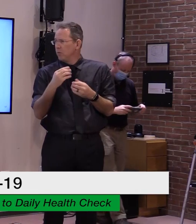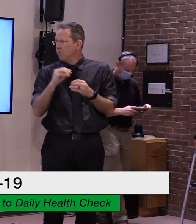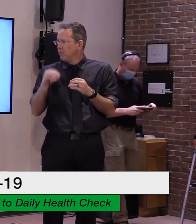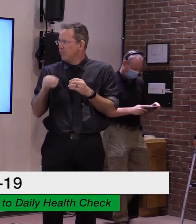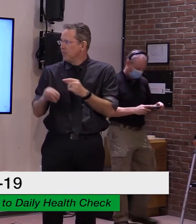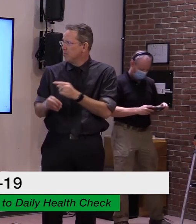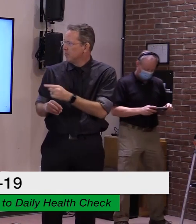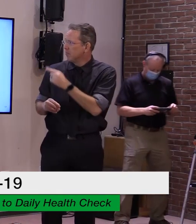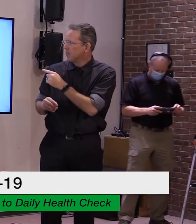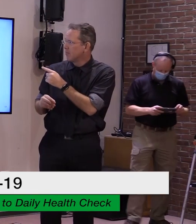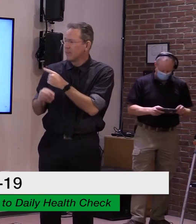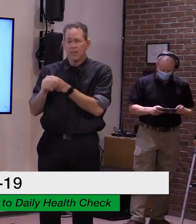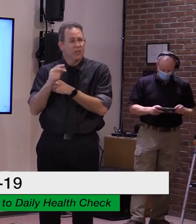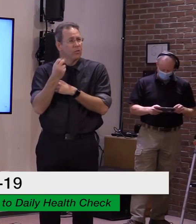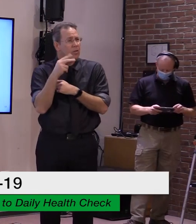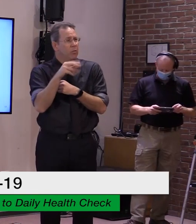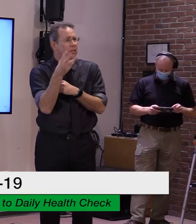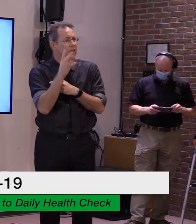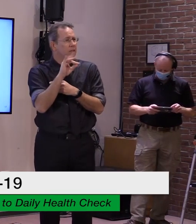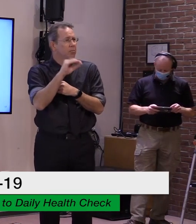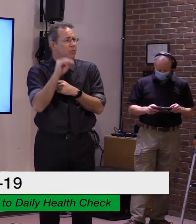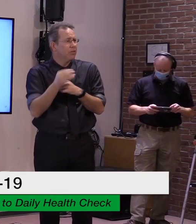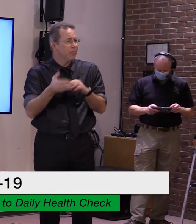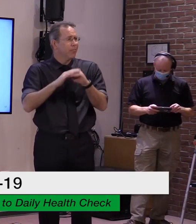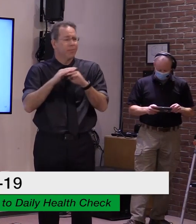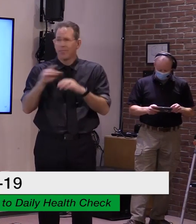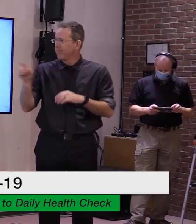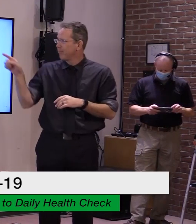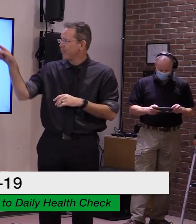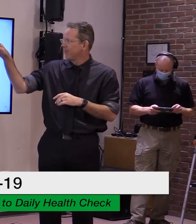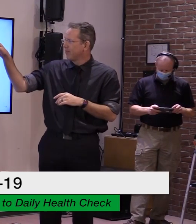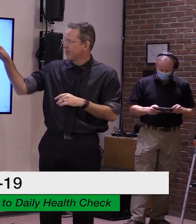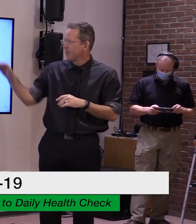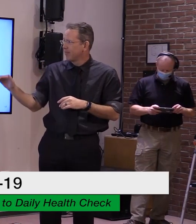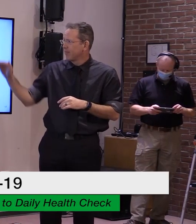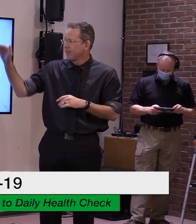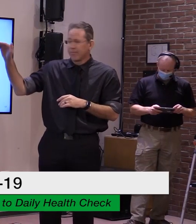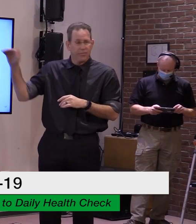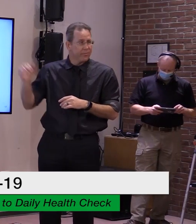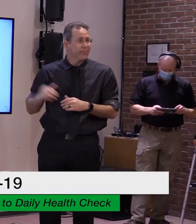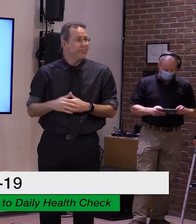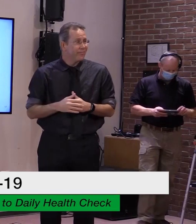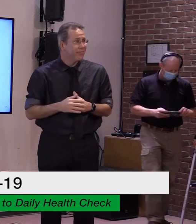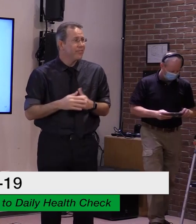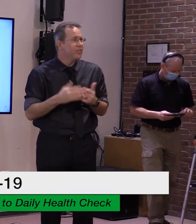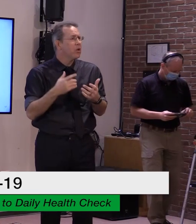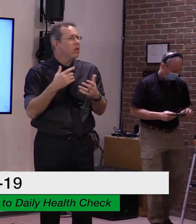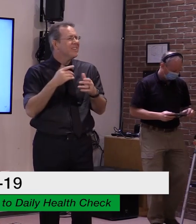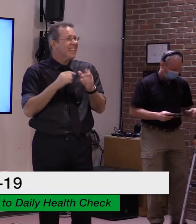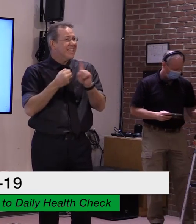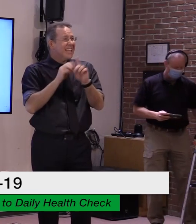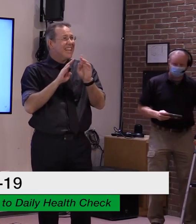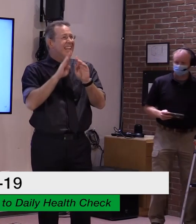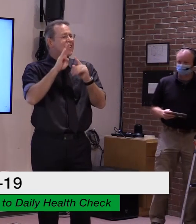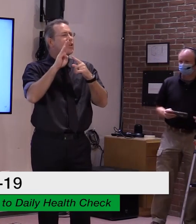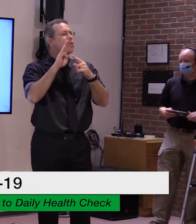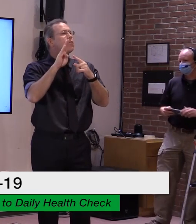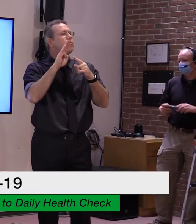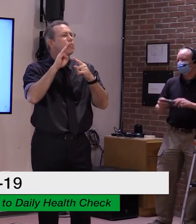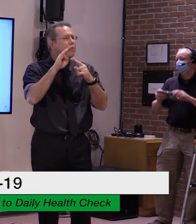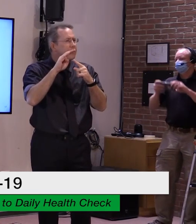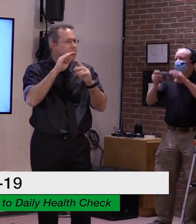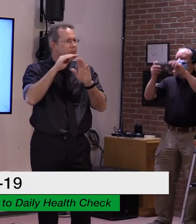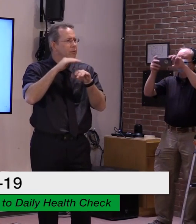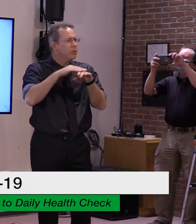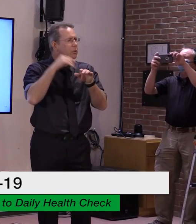the percent of cases growth growing and now for the first time in weeks we've seen that growth rate slow down so again